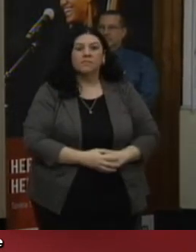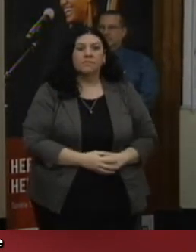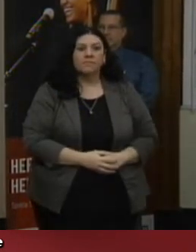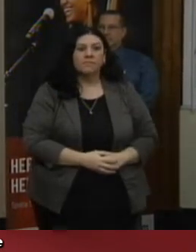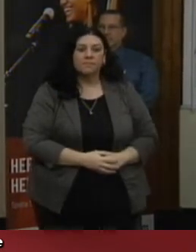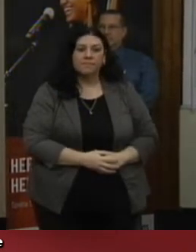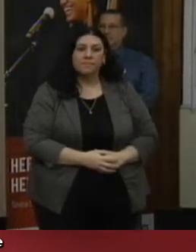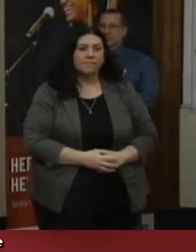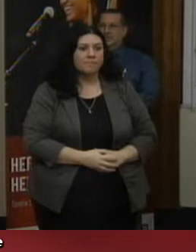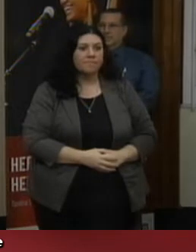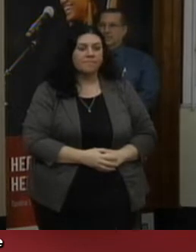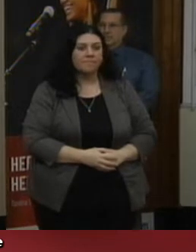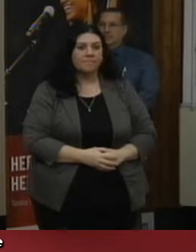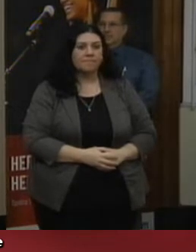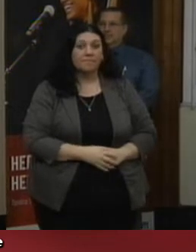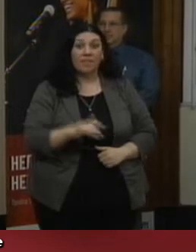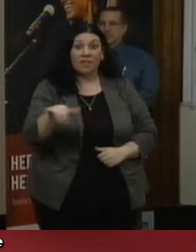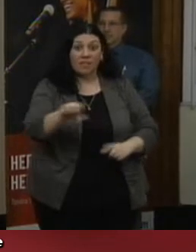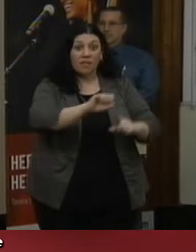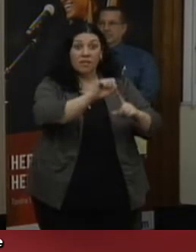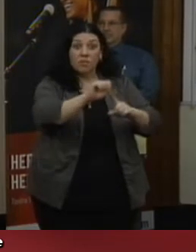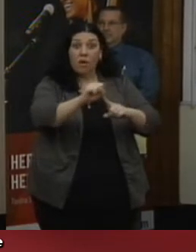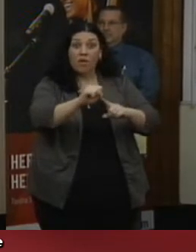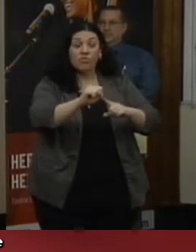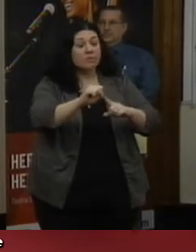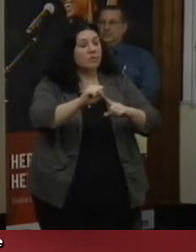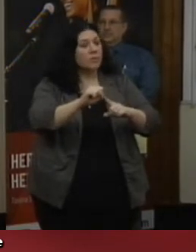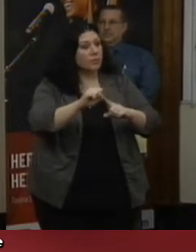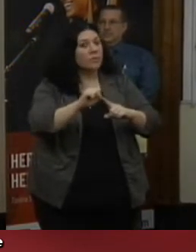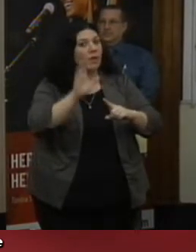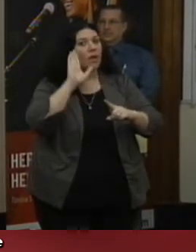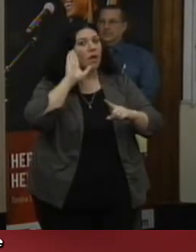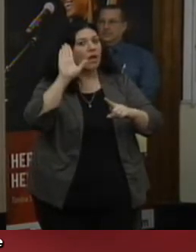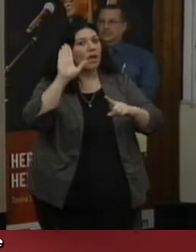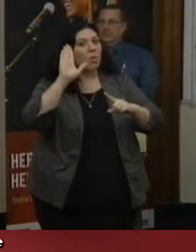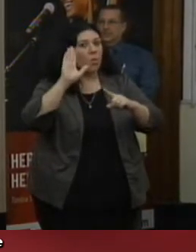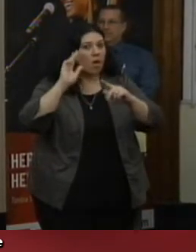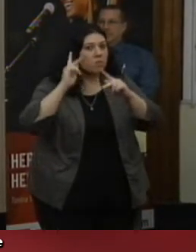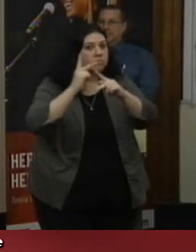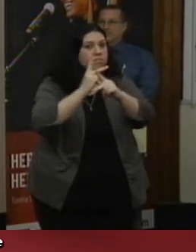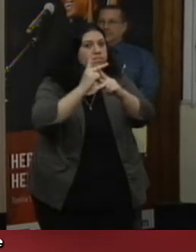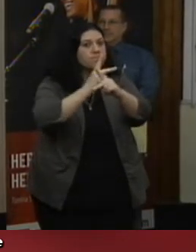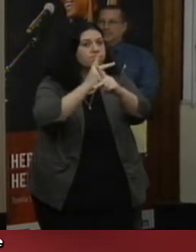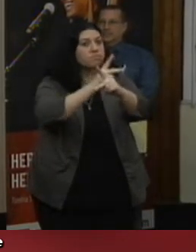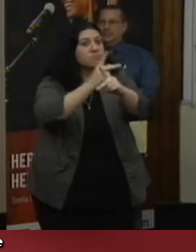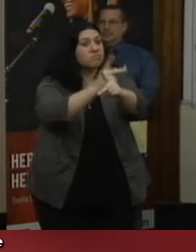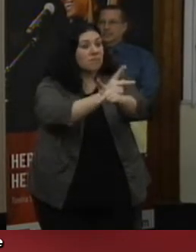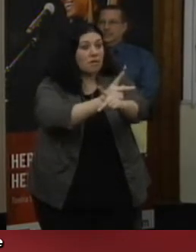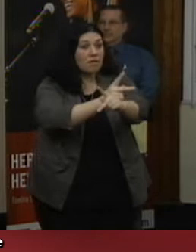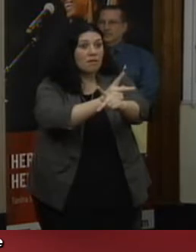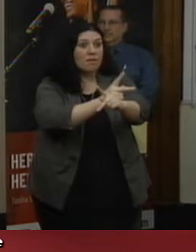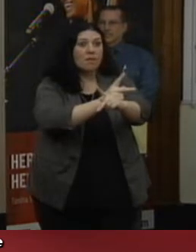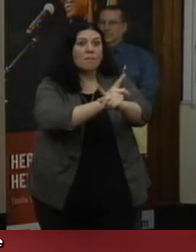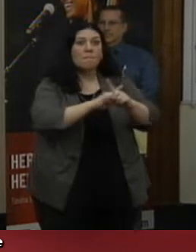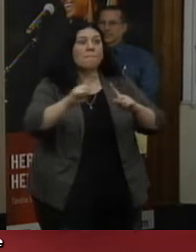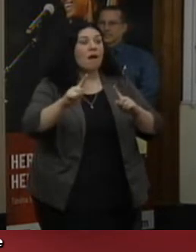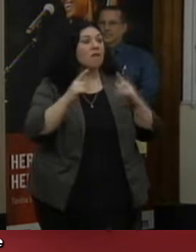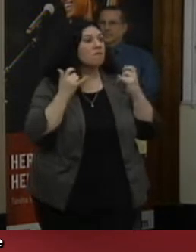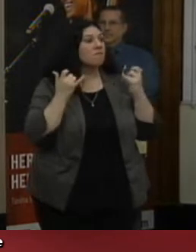This situation will only get worse, much worse, if we don't act right